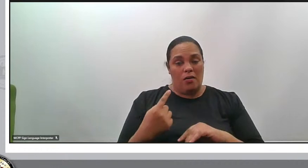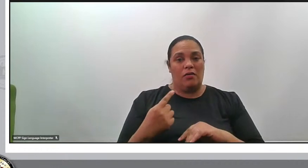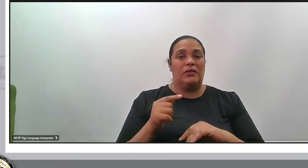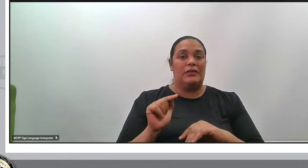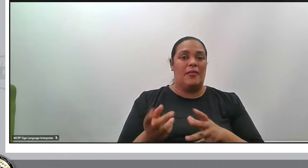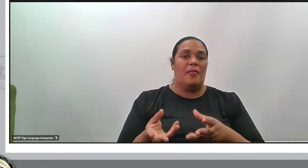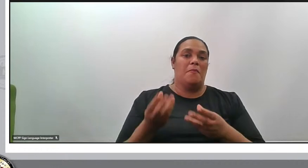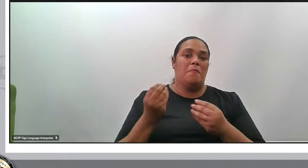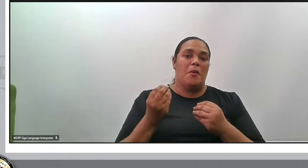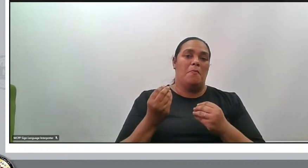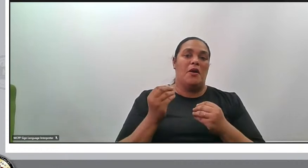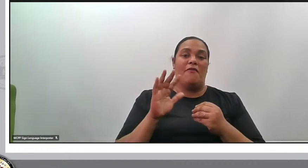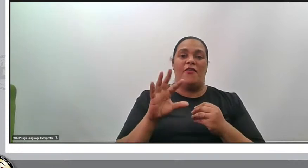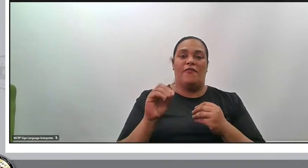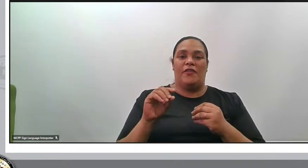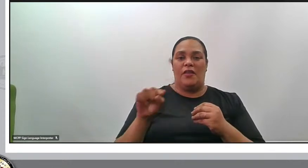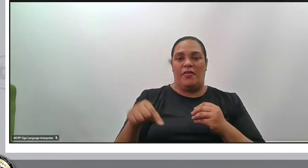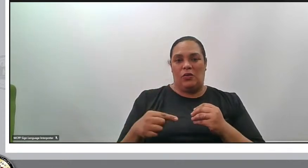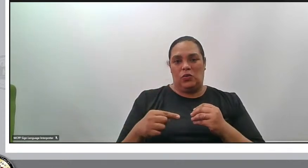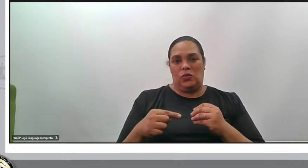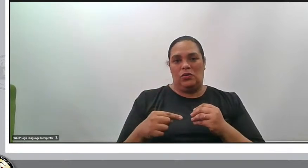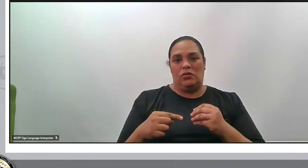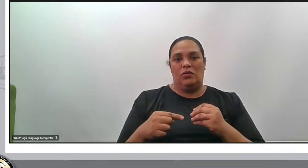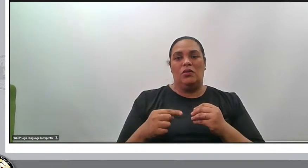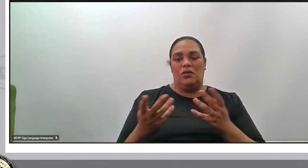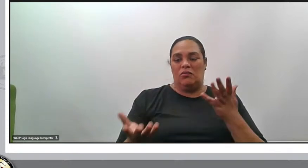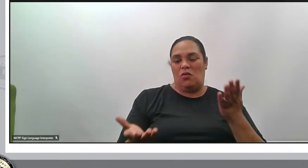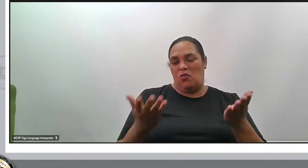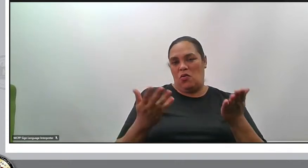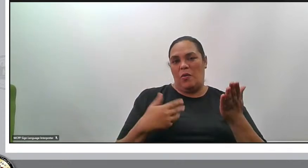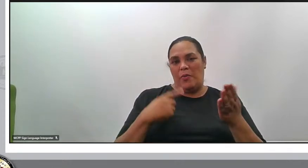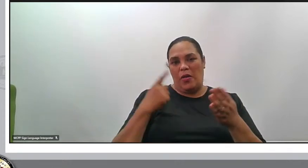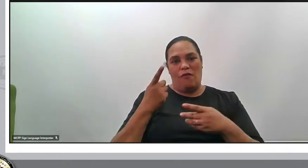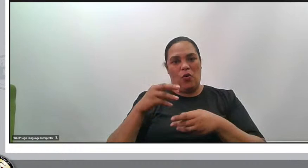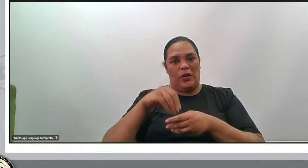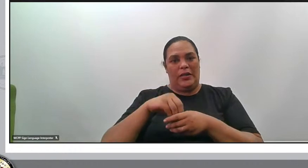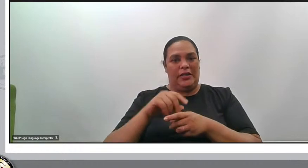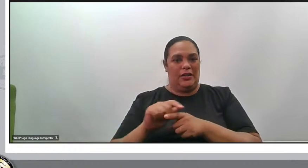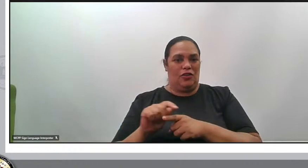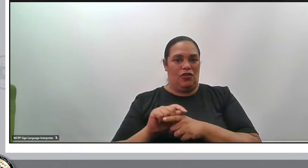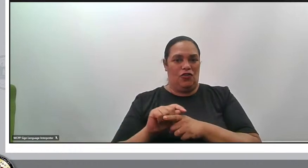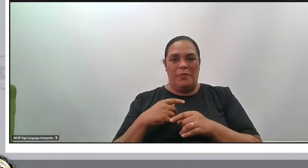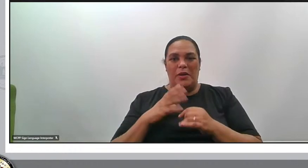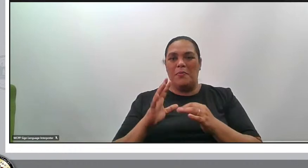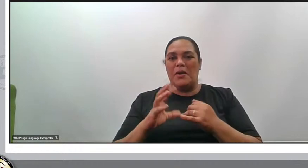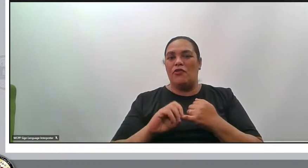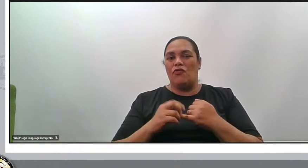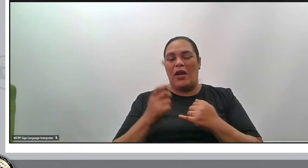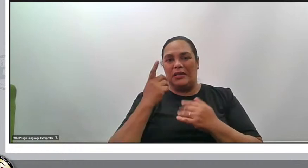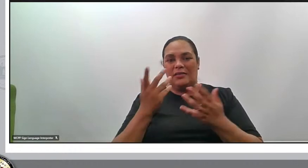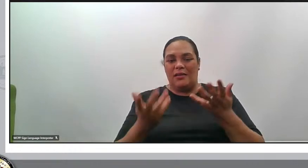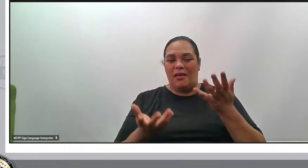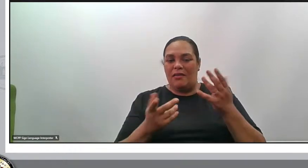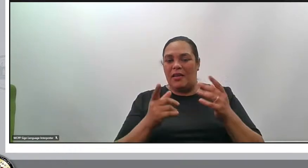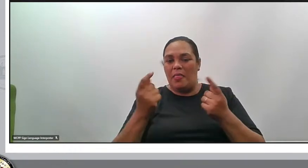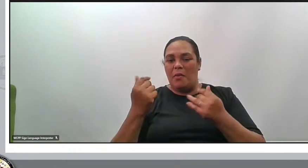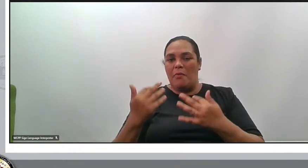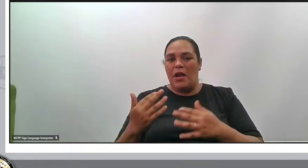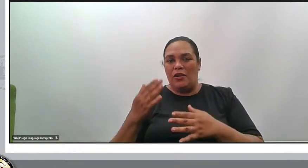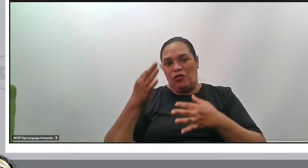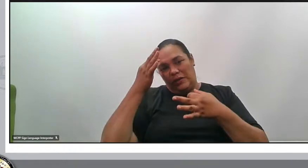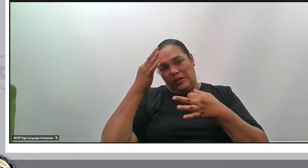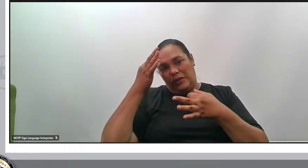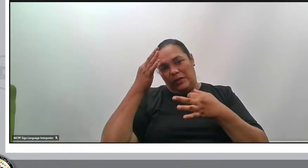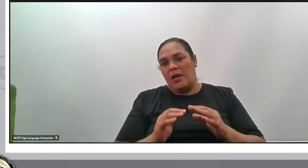gets 50,000, which I believe is for internal training. So I'm just trying to understand how that budget decision was